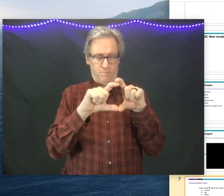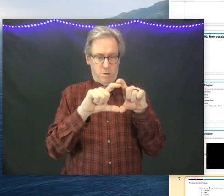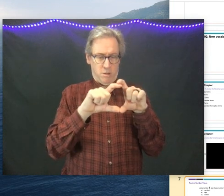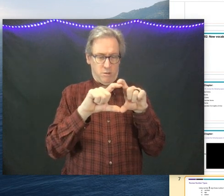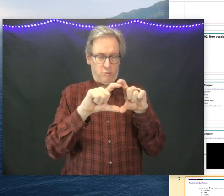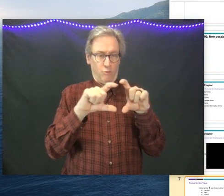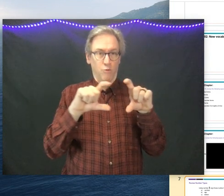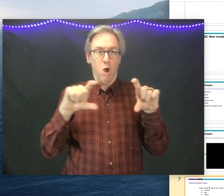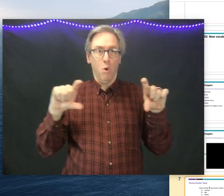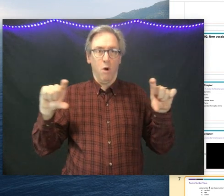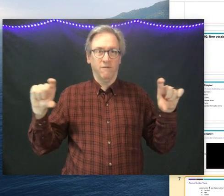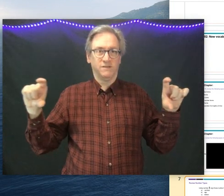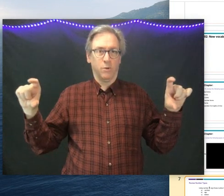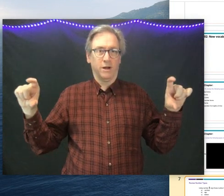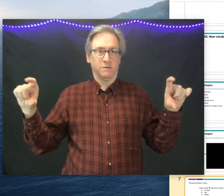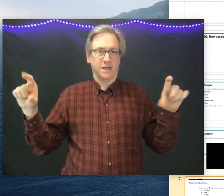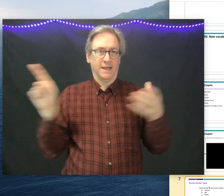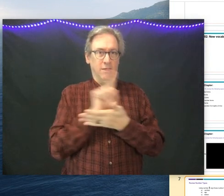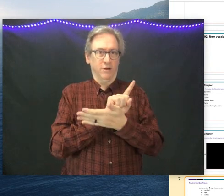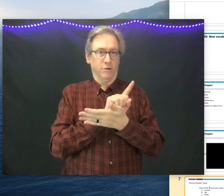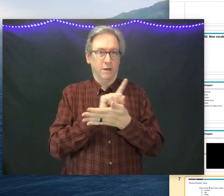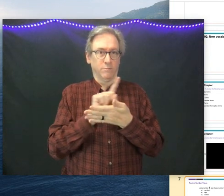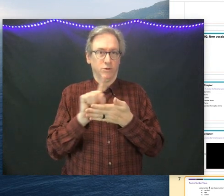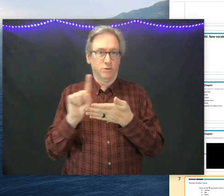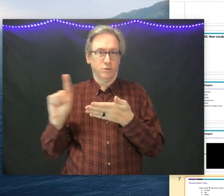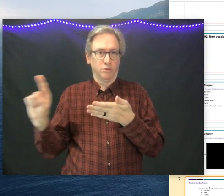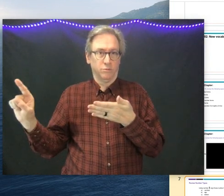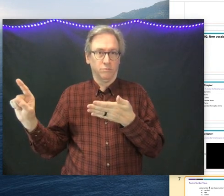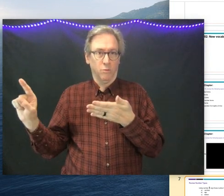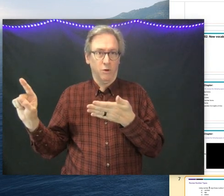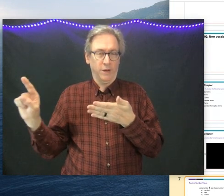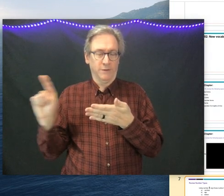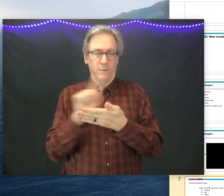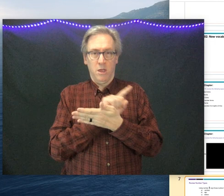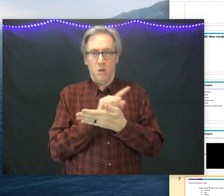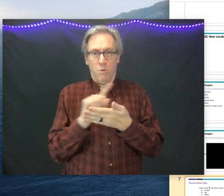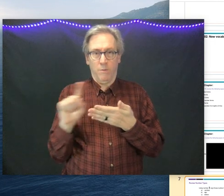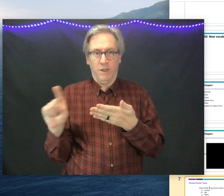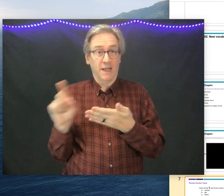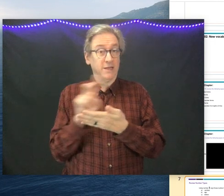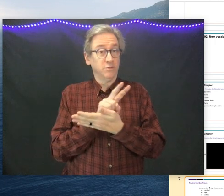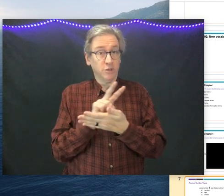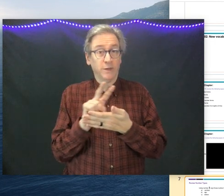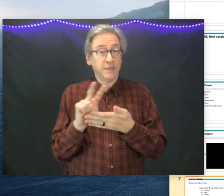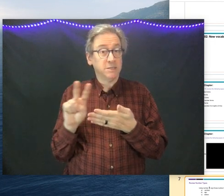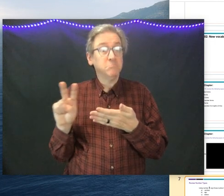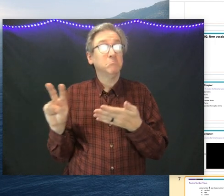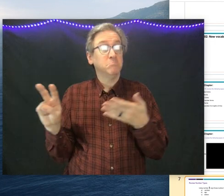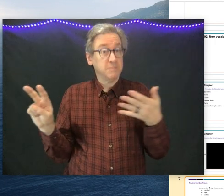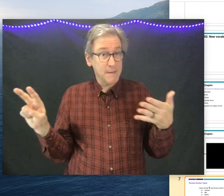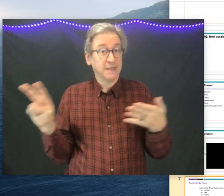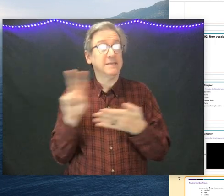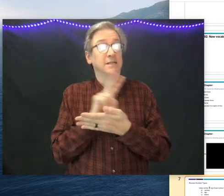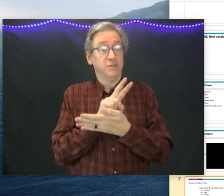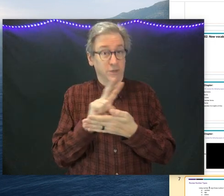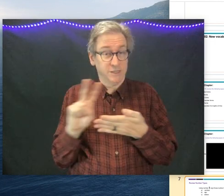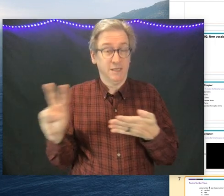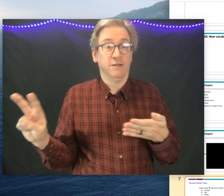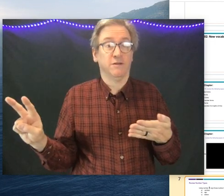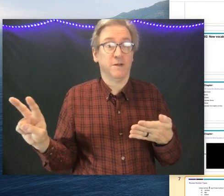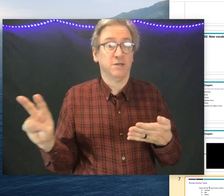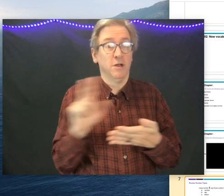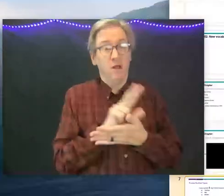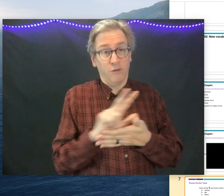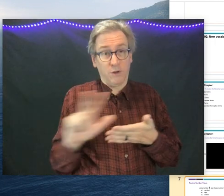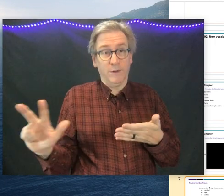the row of squares on a calendar, right? 1 week, 1 week. I can do 2 weeks. That makes sense. You can see